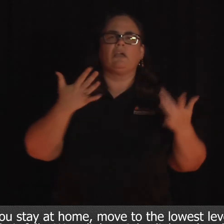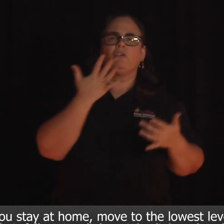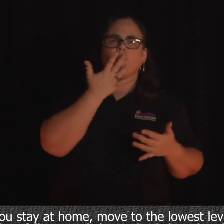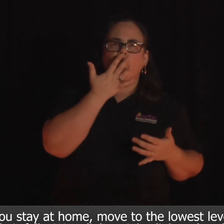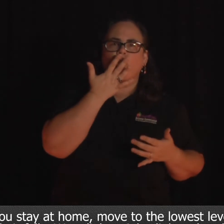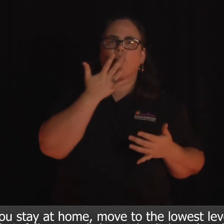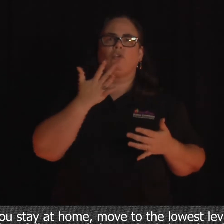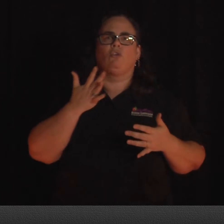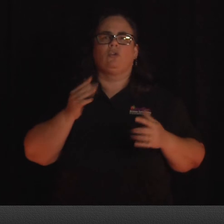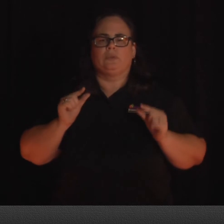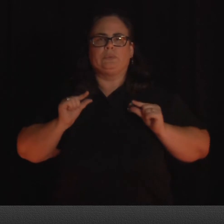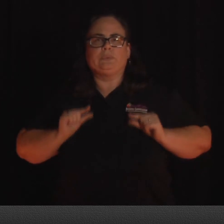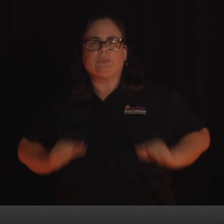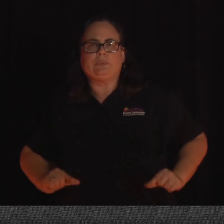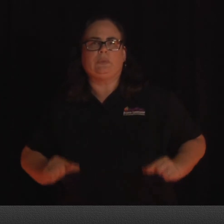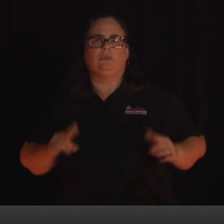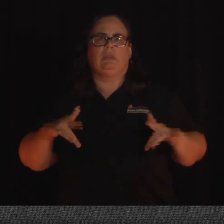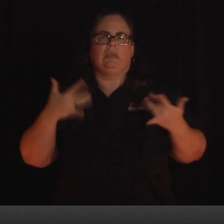clothing.